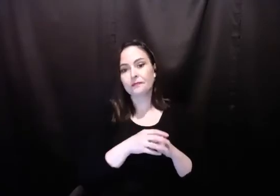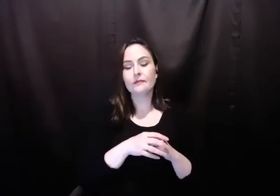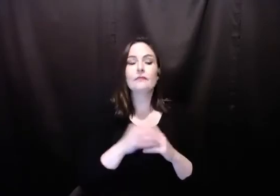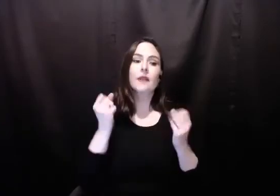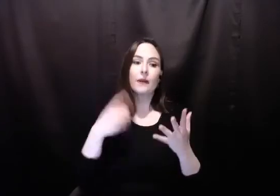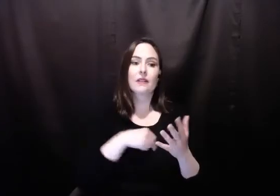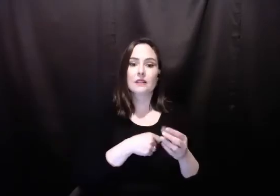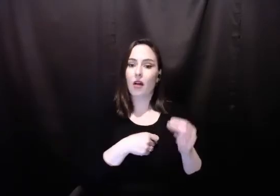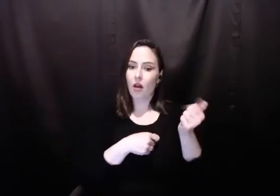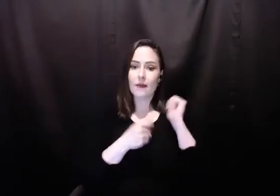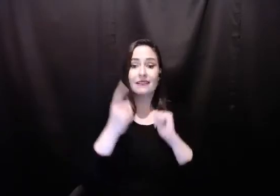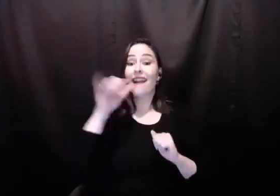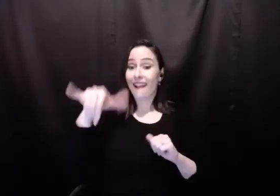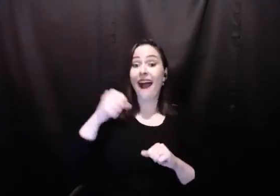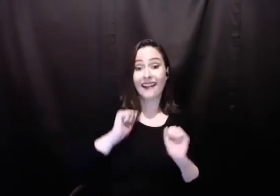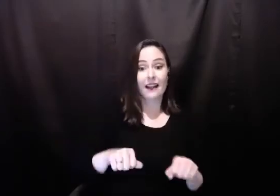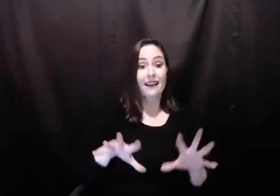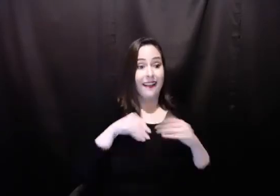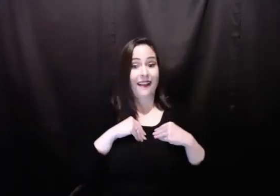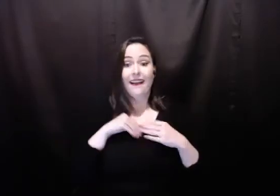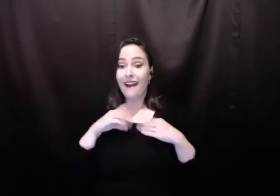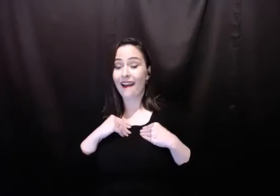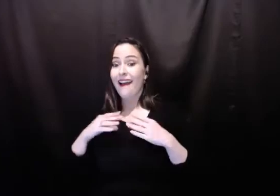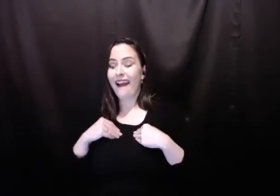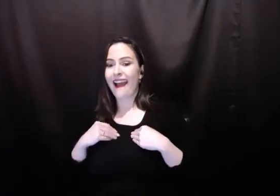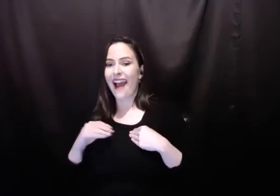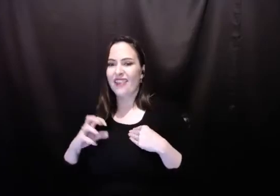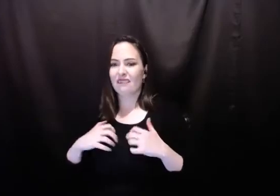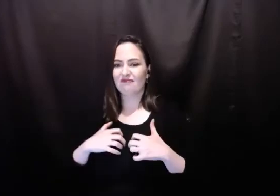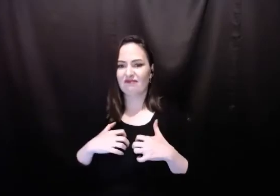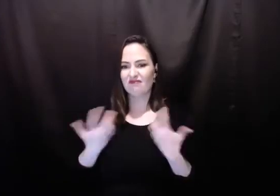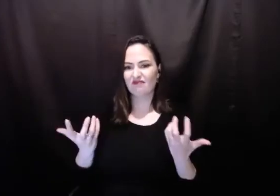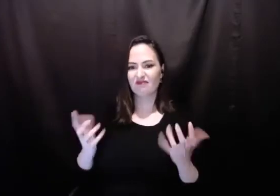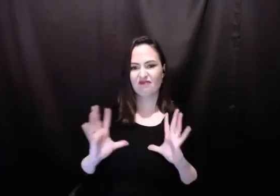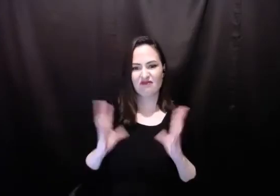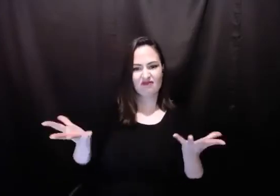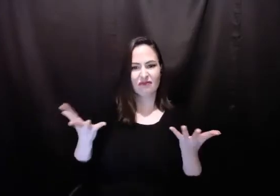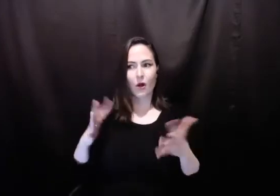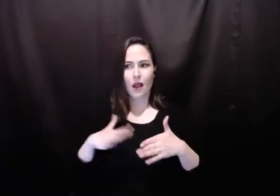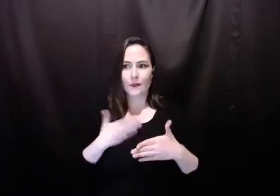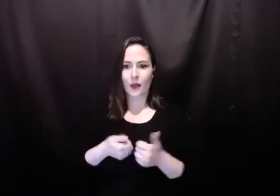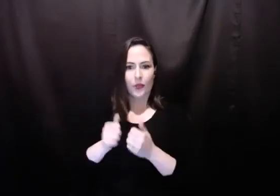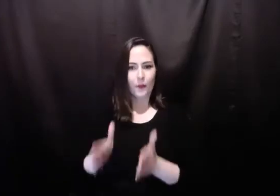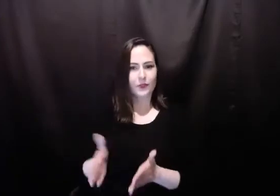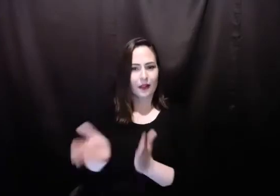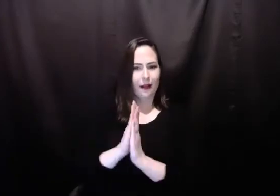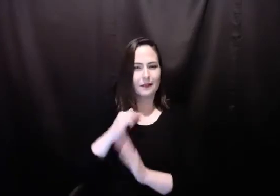That's crazy. No. For many of us, what's important for our recovery is to learn to